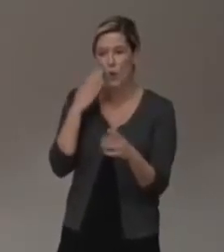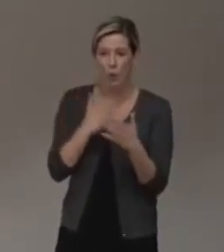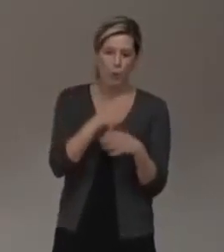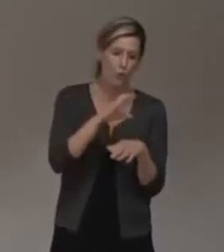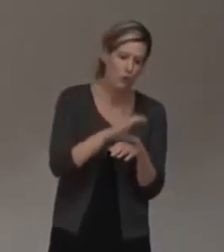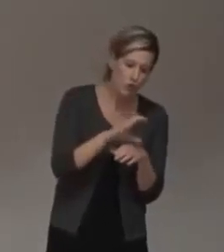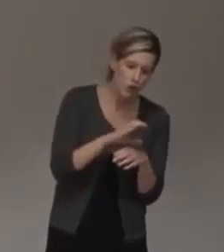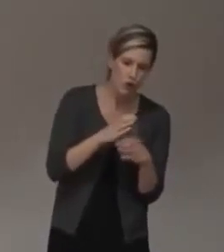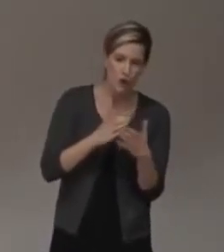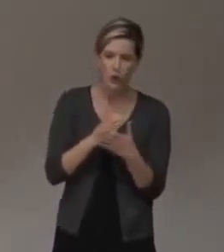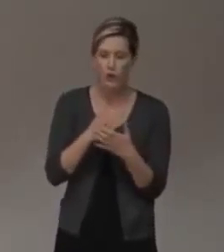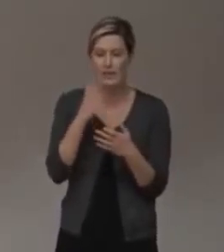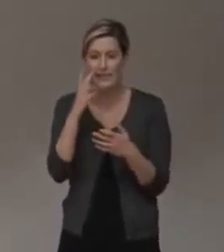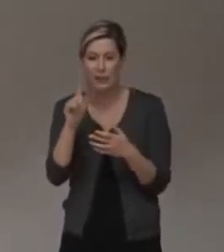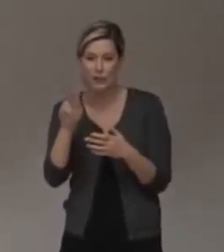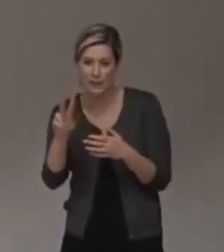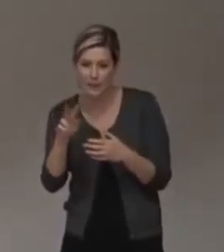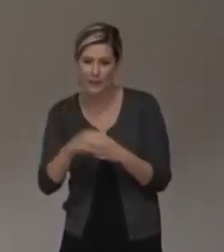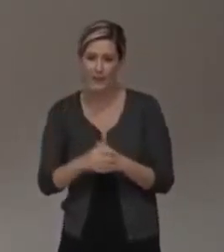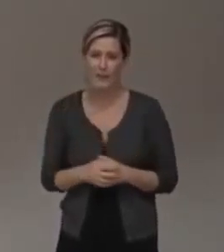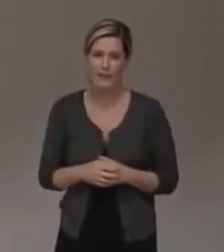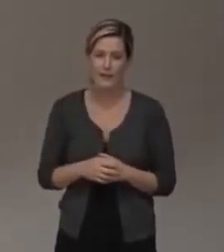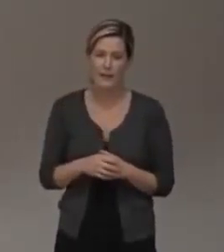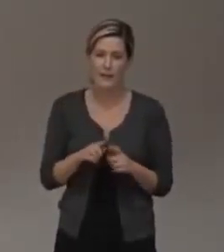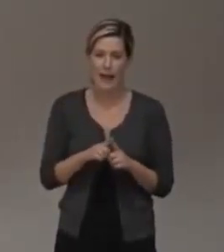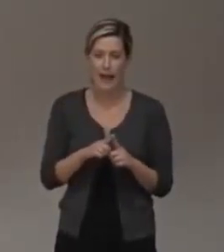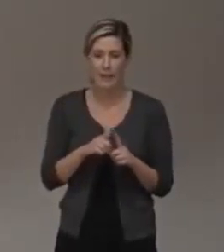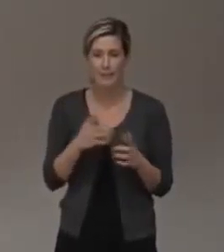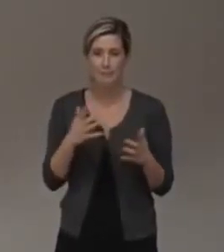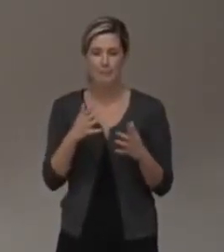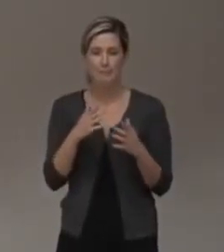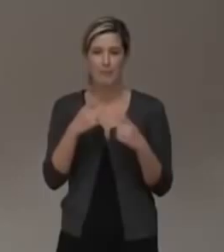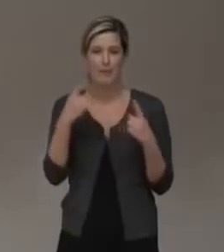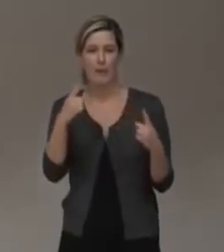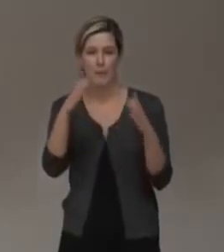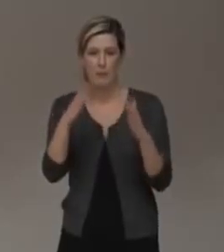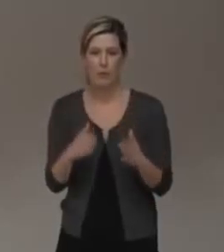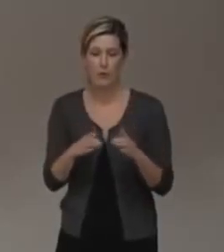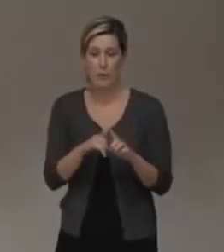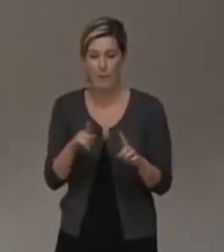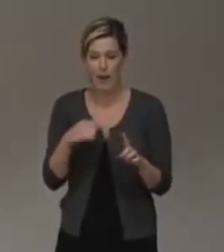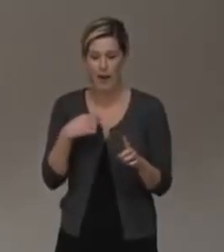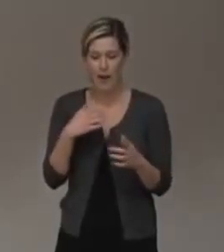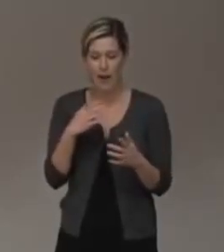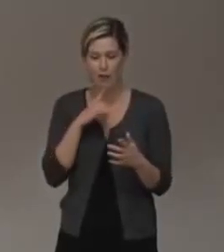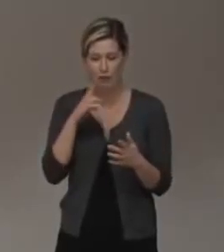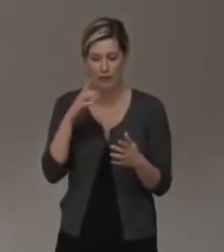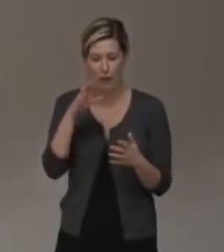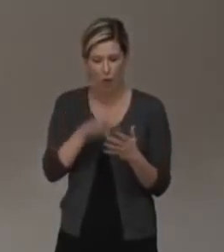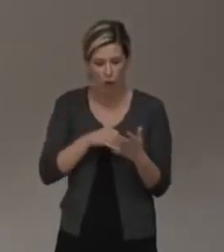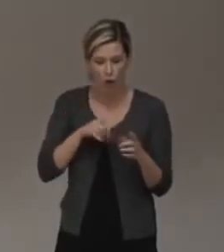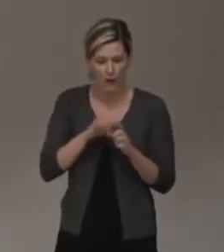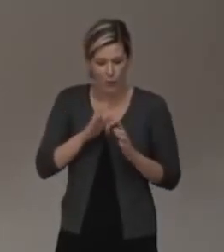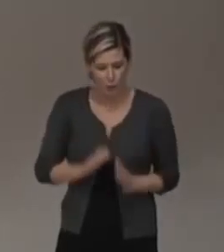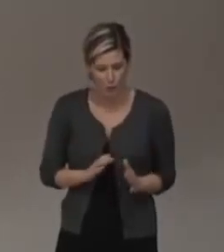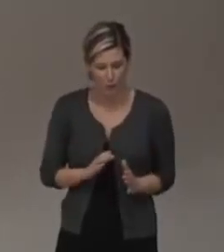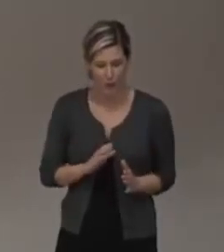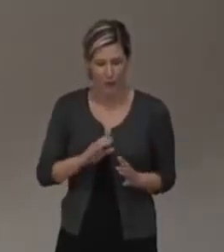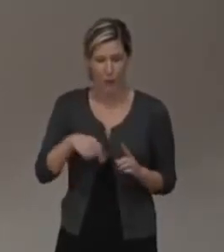and on the television and as this kind of iconic figure, but I got to know Liz as a human being when we